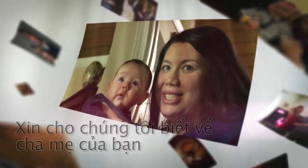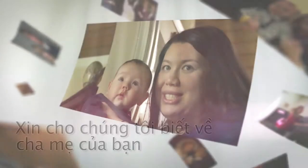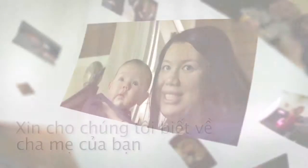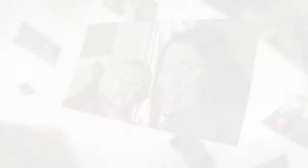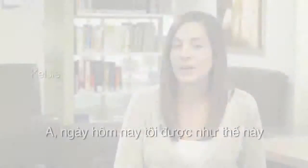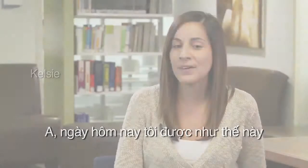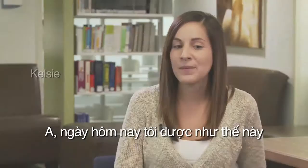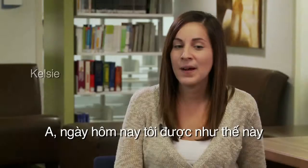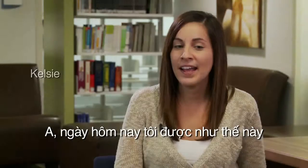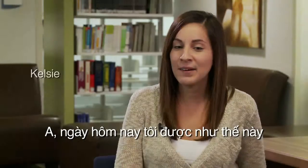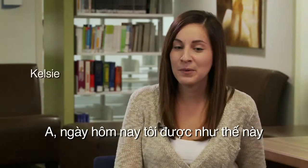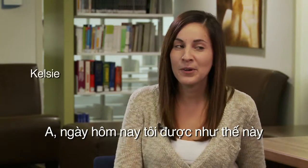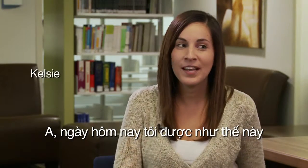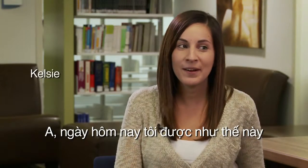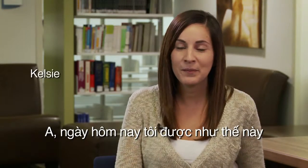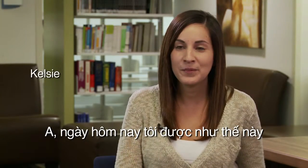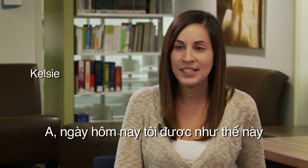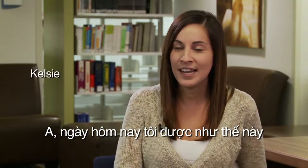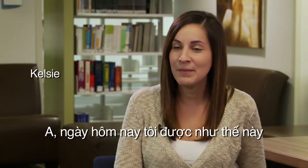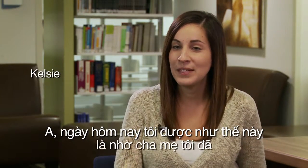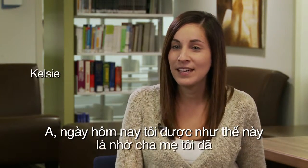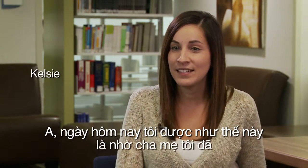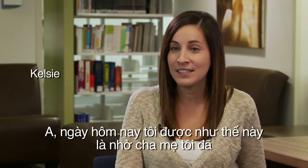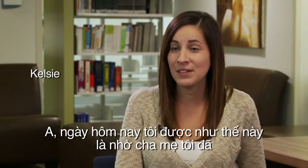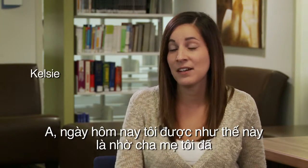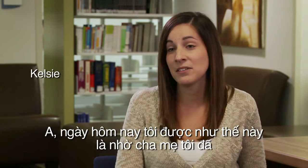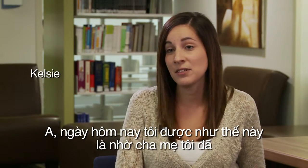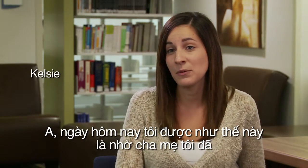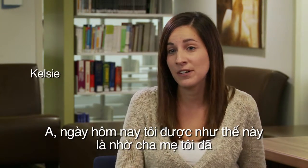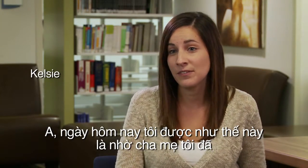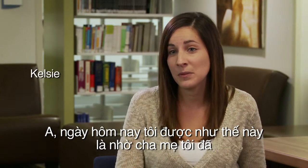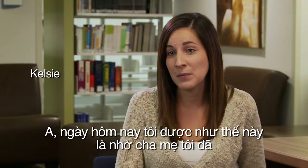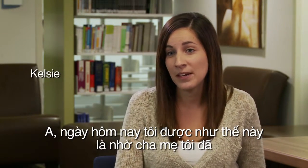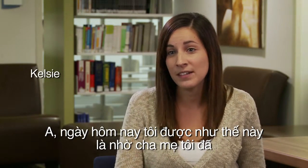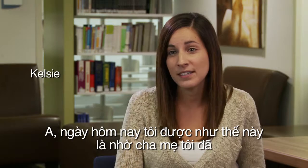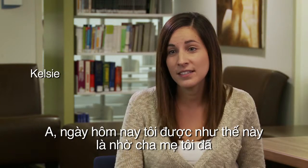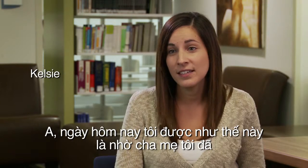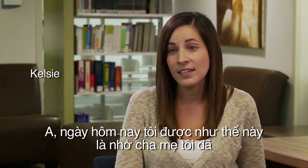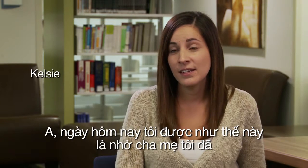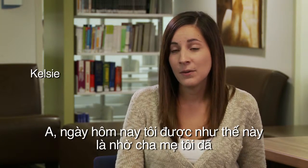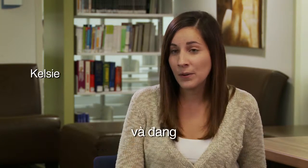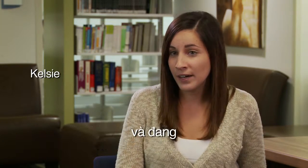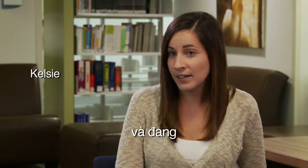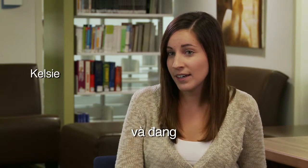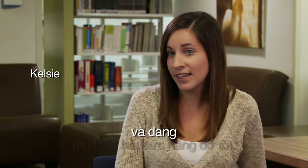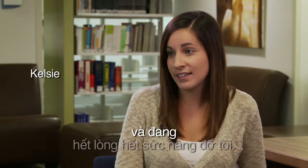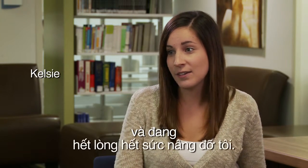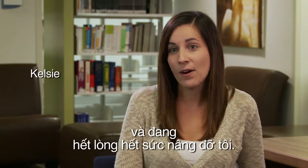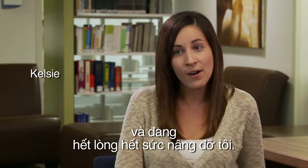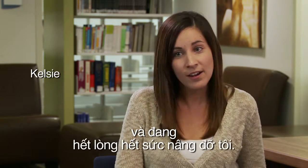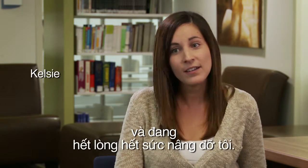Well, I am who I am today because of how supportive my parents were and are.